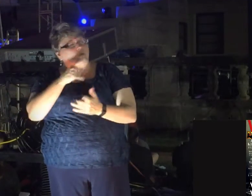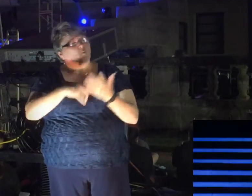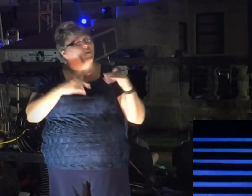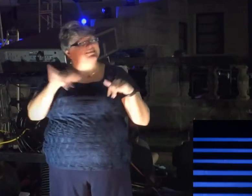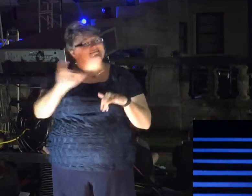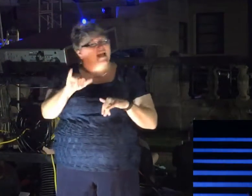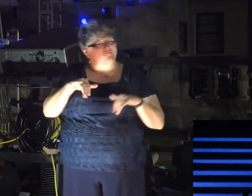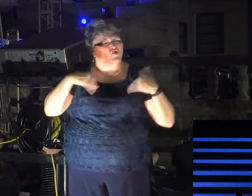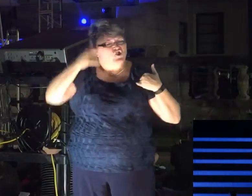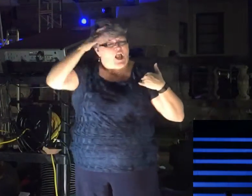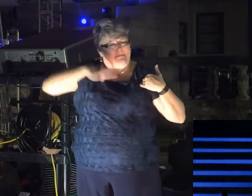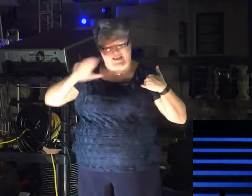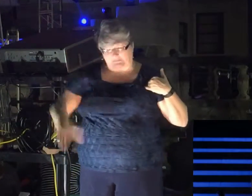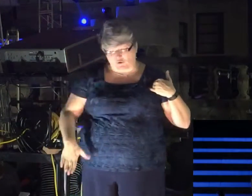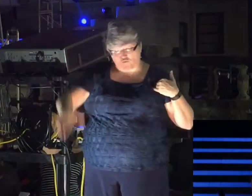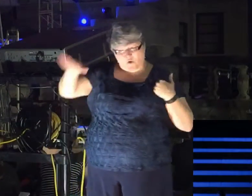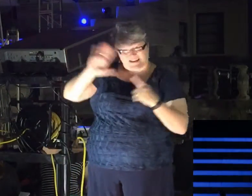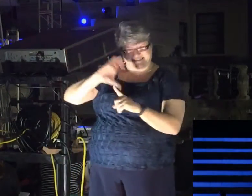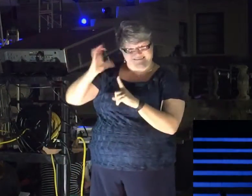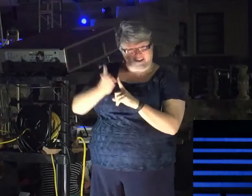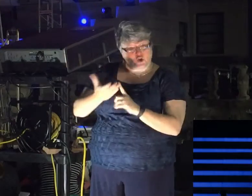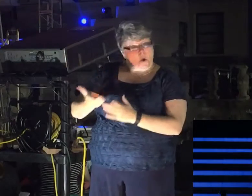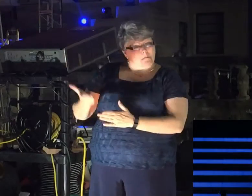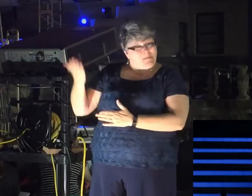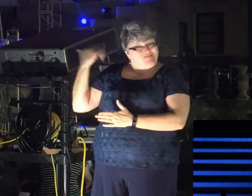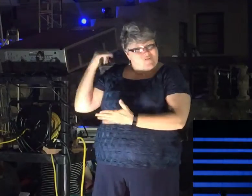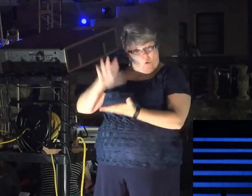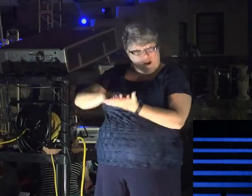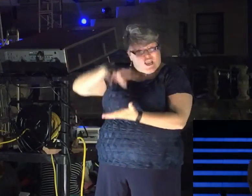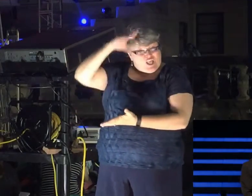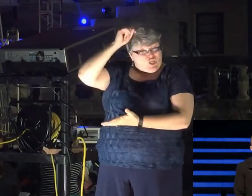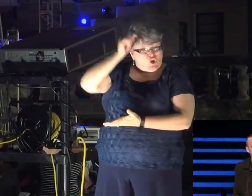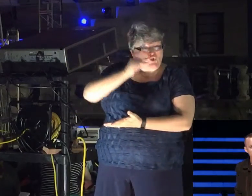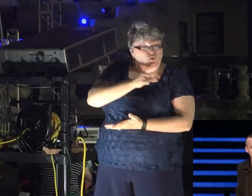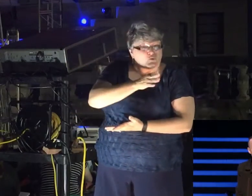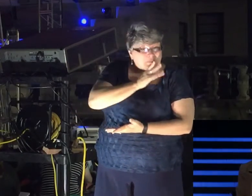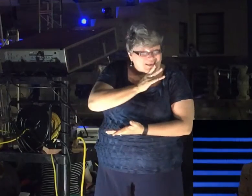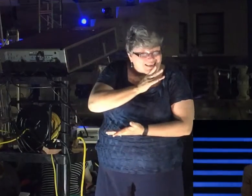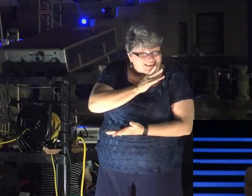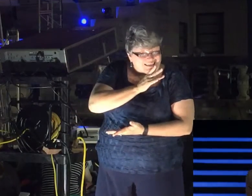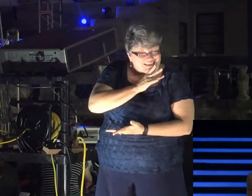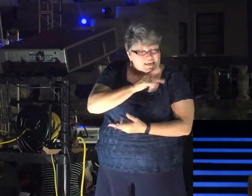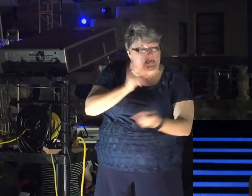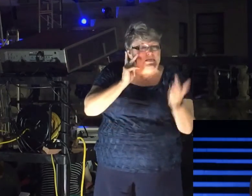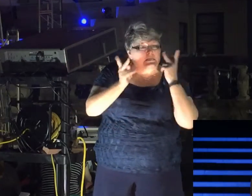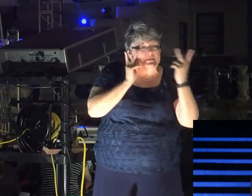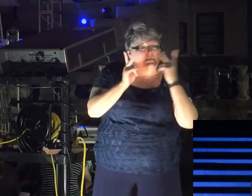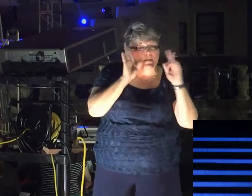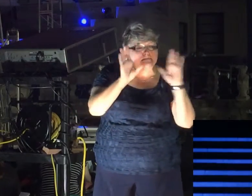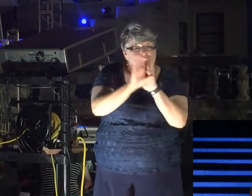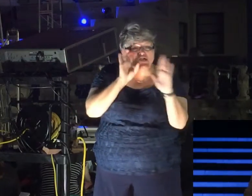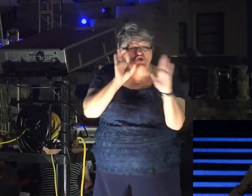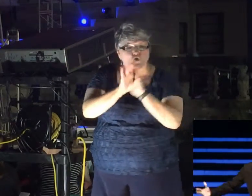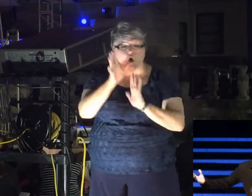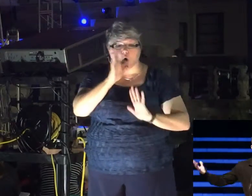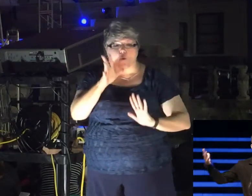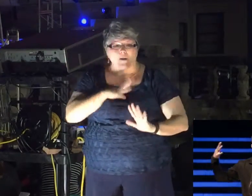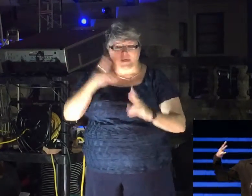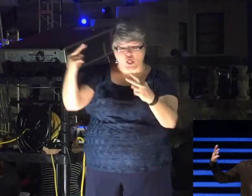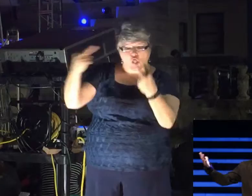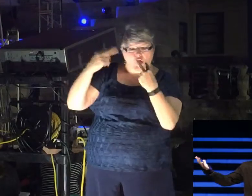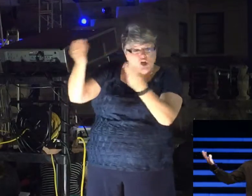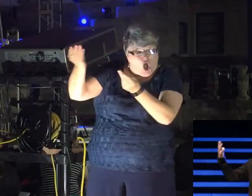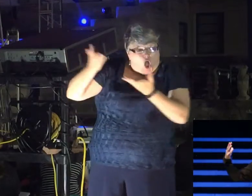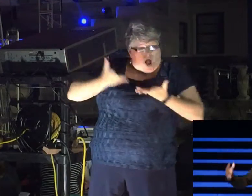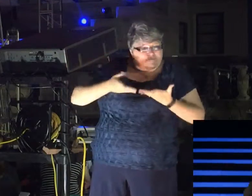like for a young man to be raised in a culture where before he can learn to speak, he sees images of